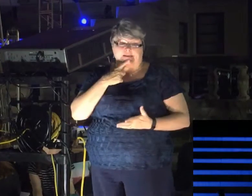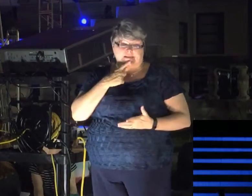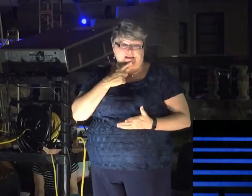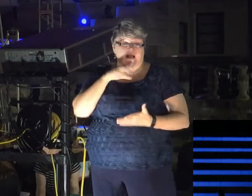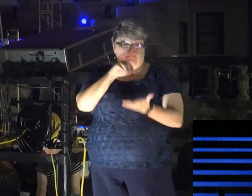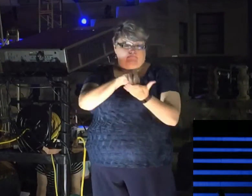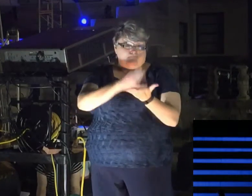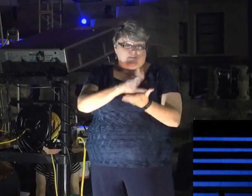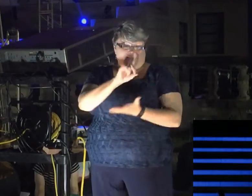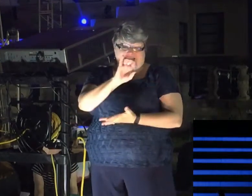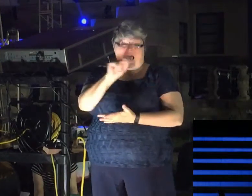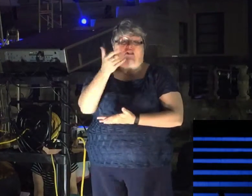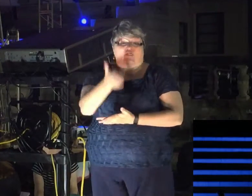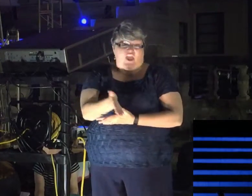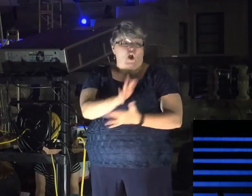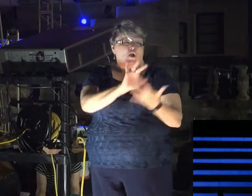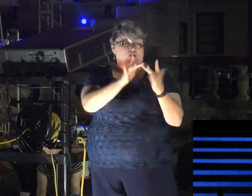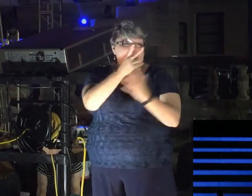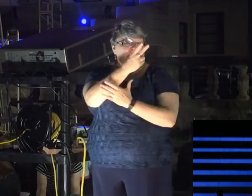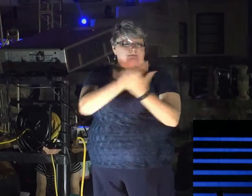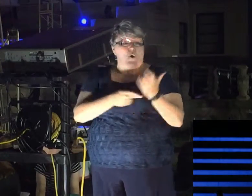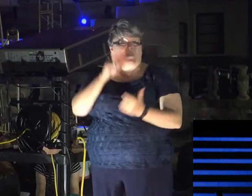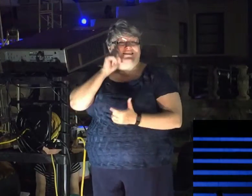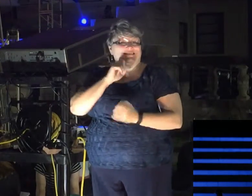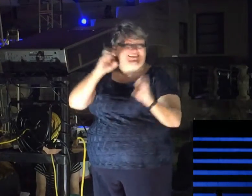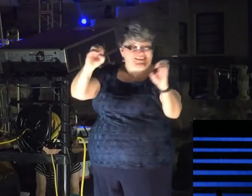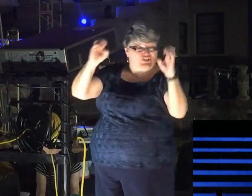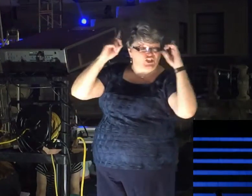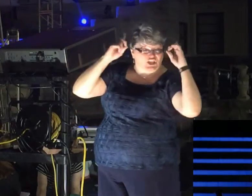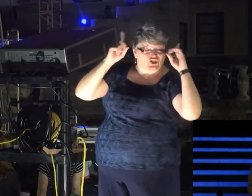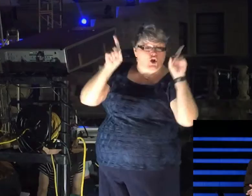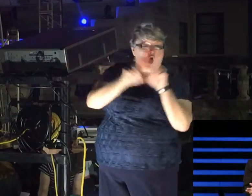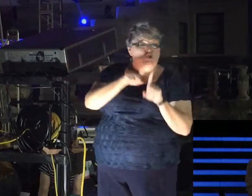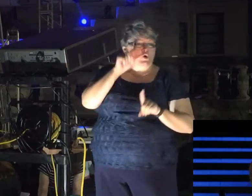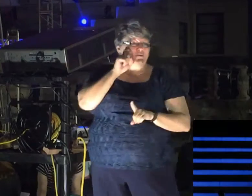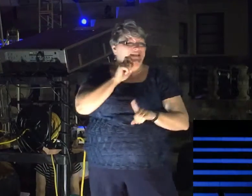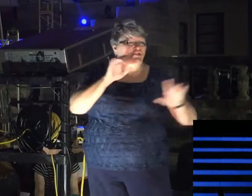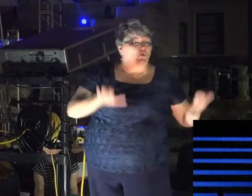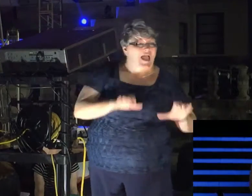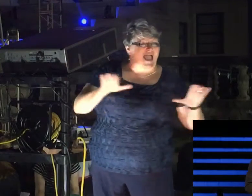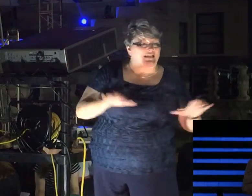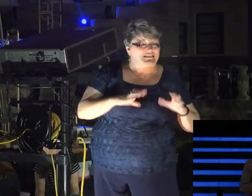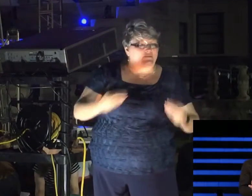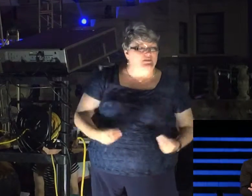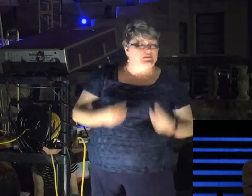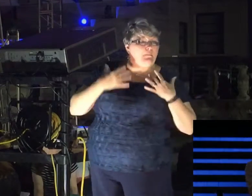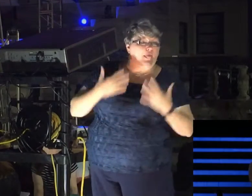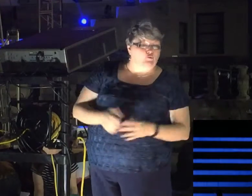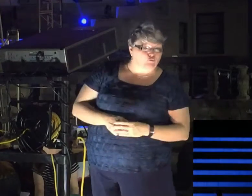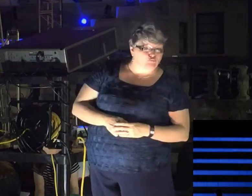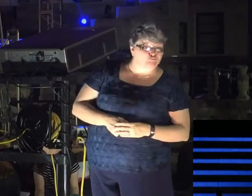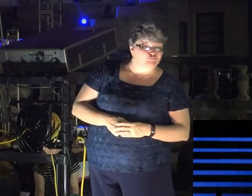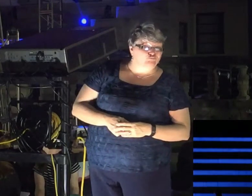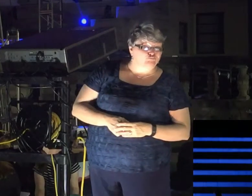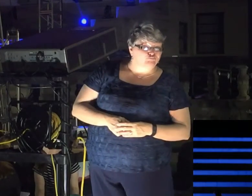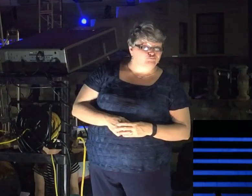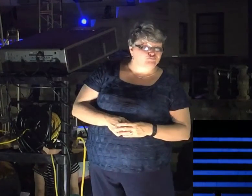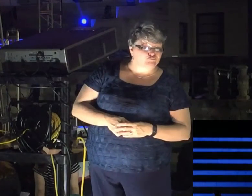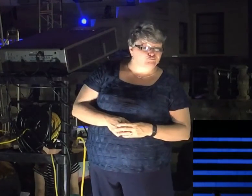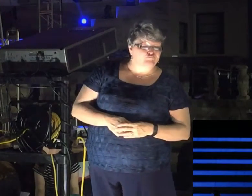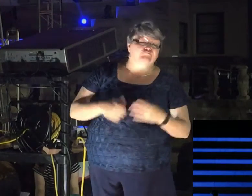conclusion is this. He says, the data is in. The internet is both our sex educator and sexual activity stimulator.